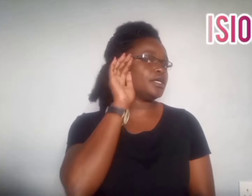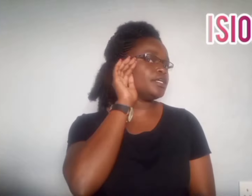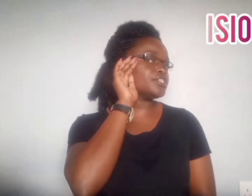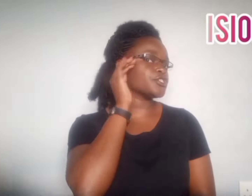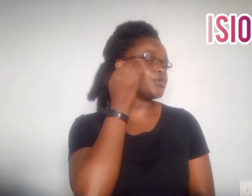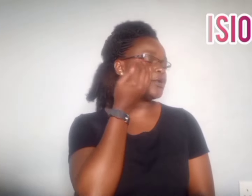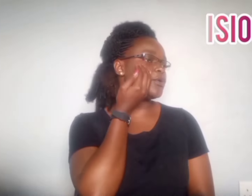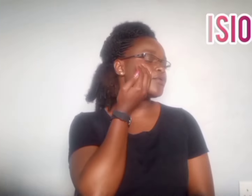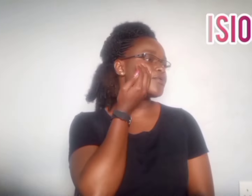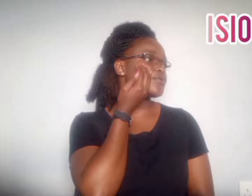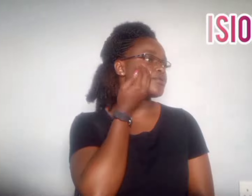Isiolo.